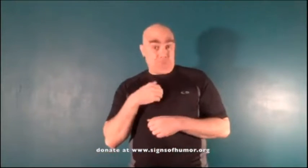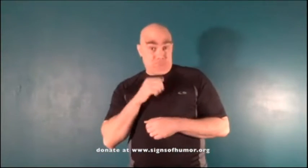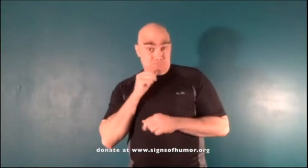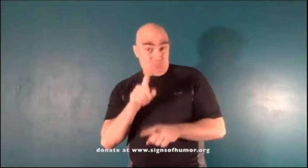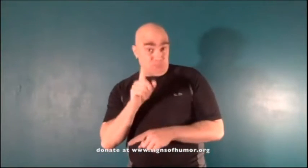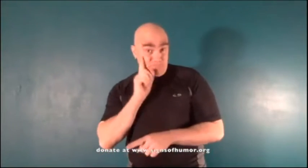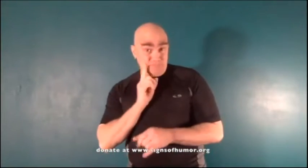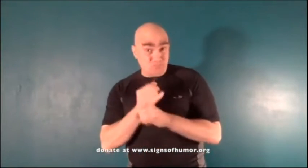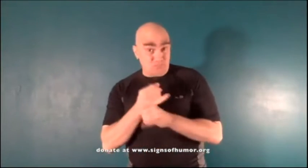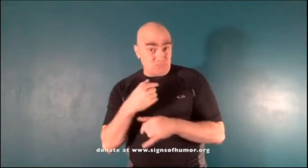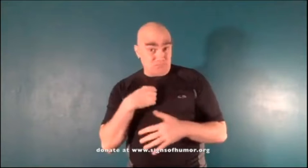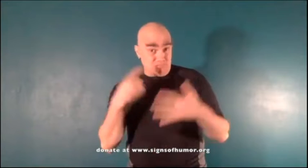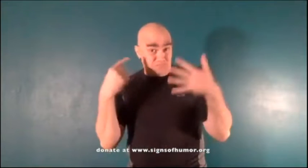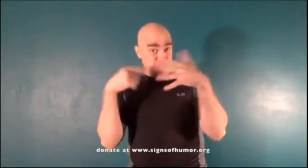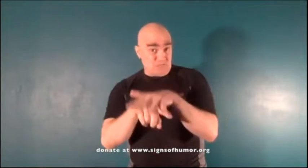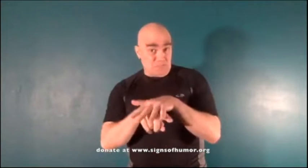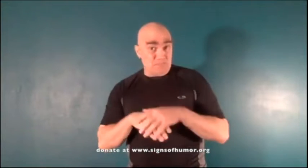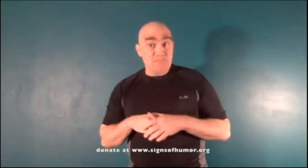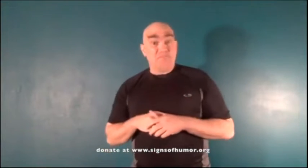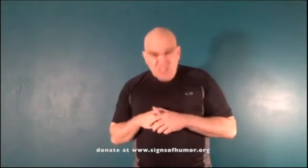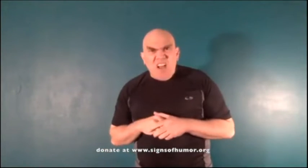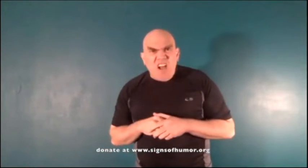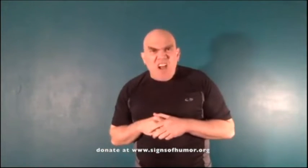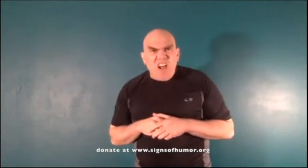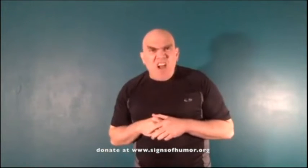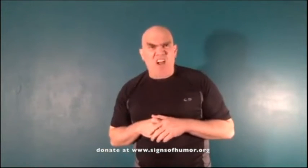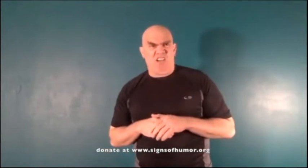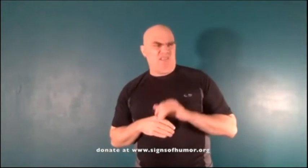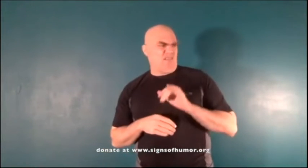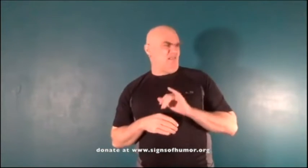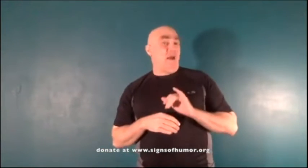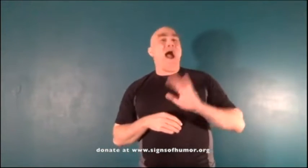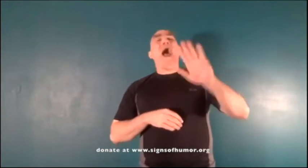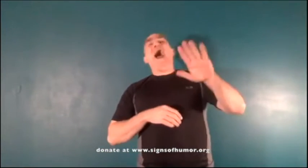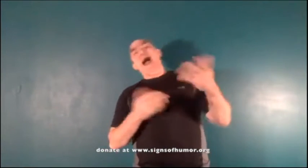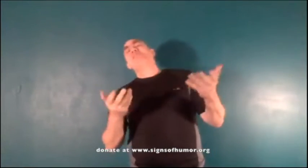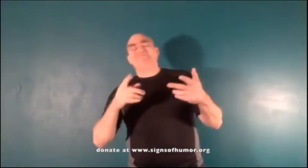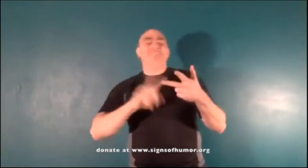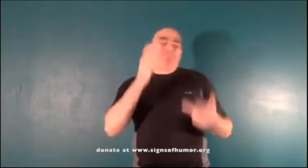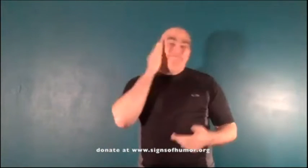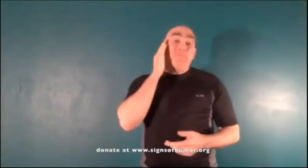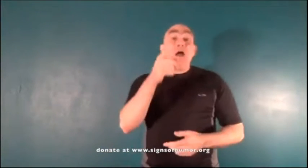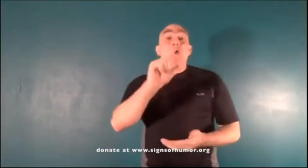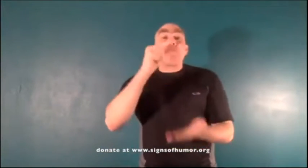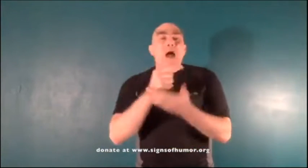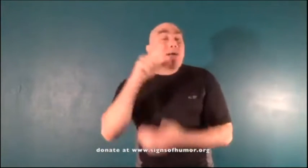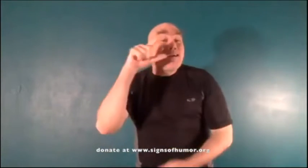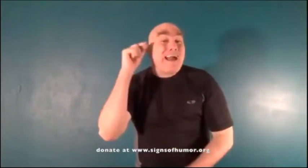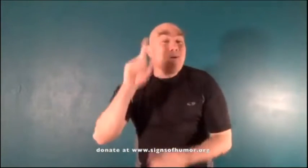didn't you? And my answer again is no, I grew up in a mainstreamed program in the public schools. And